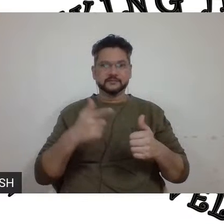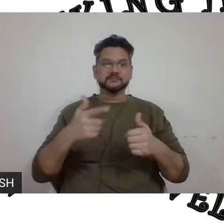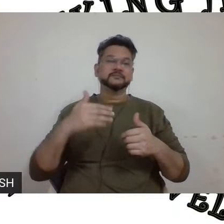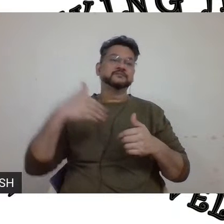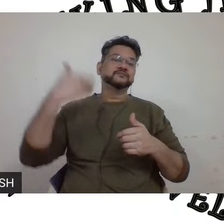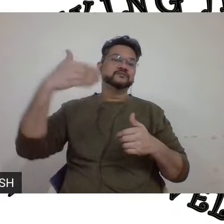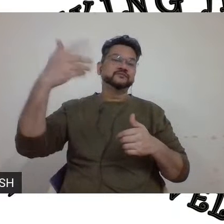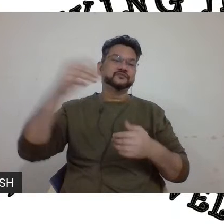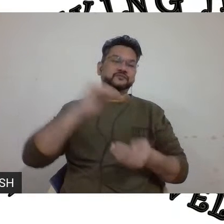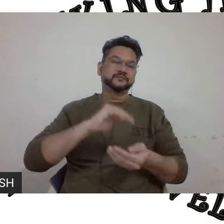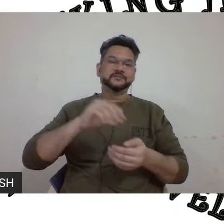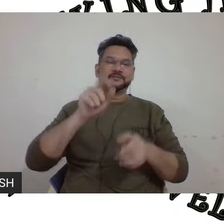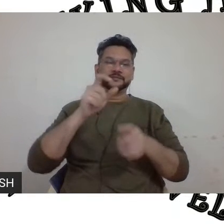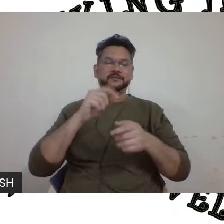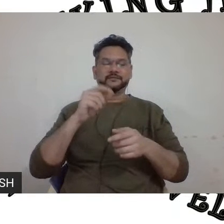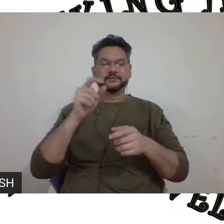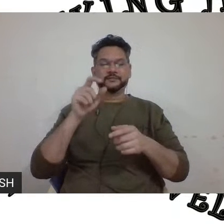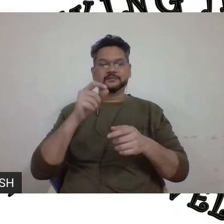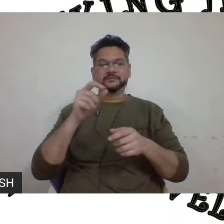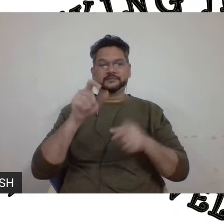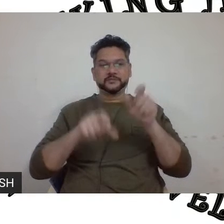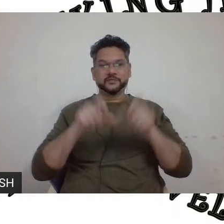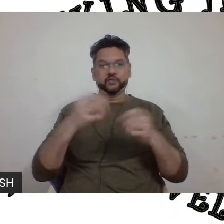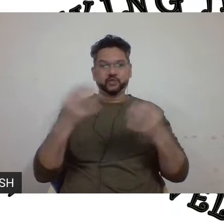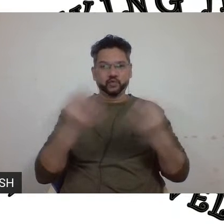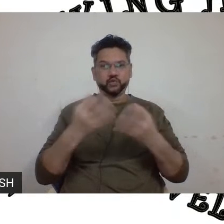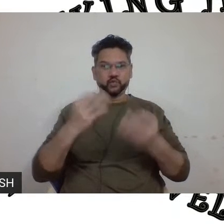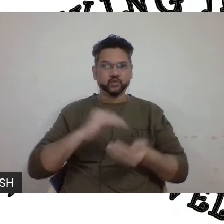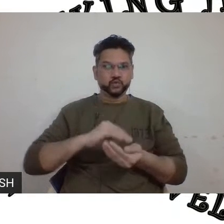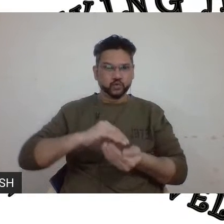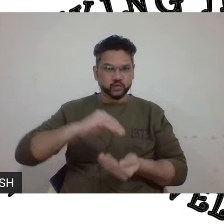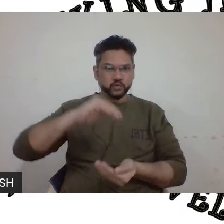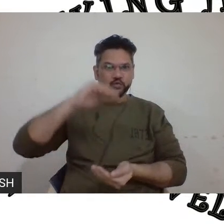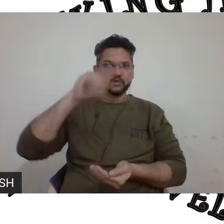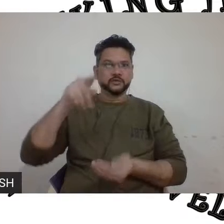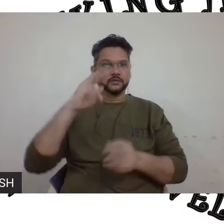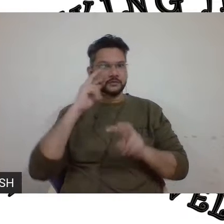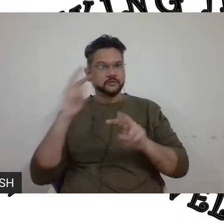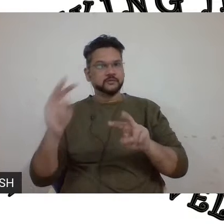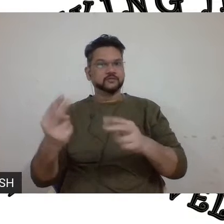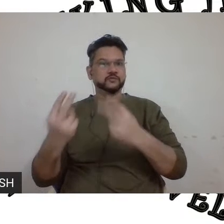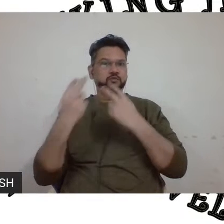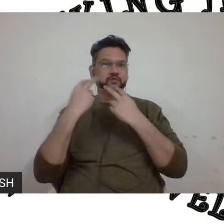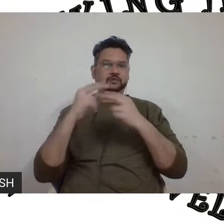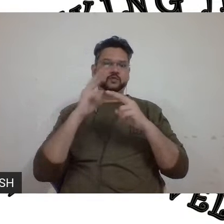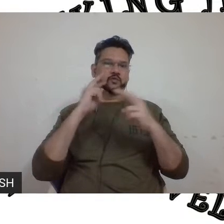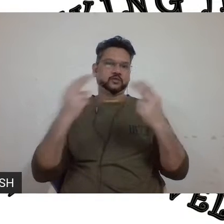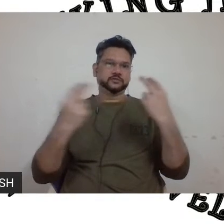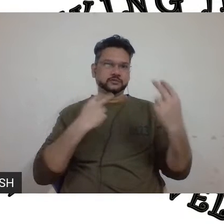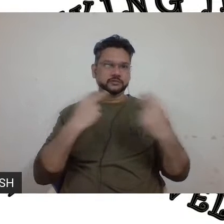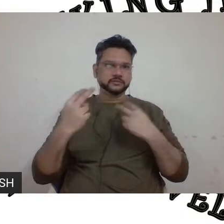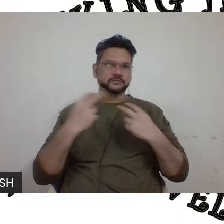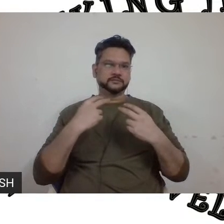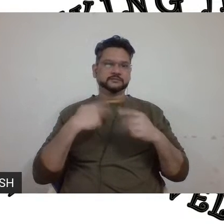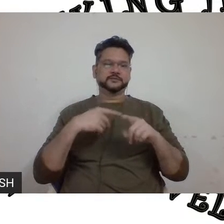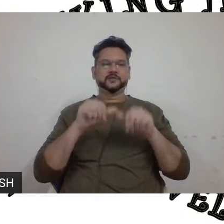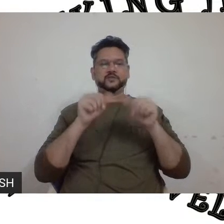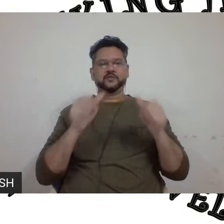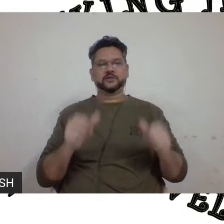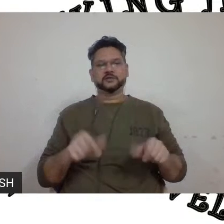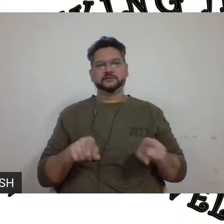uh, if efforts are being made in the right direction, things can pretty well change pretty quickly. And with the kind